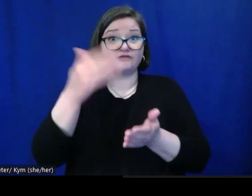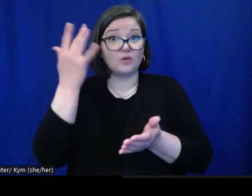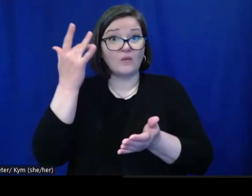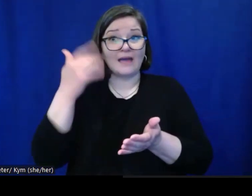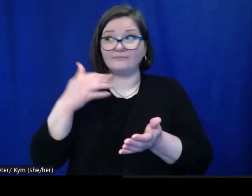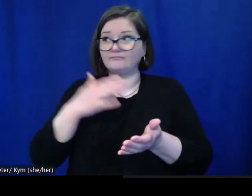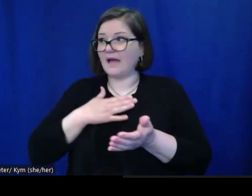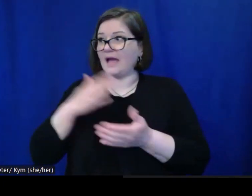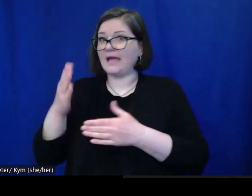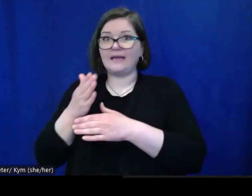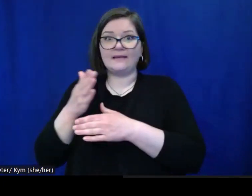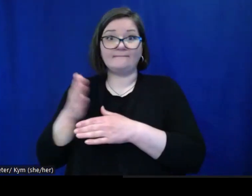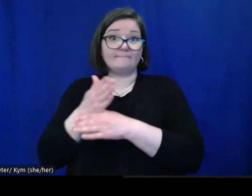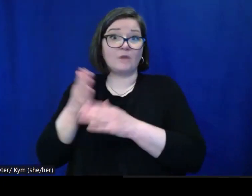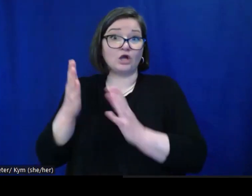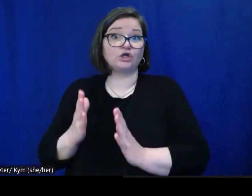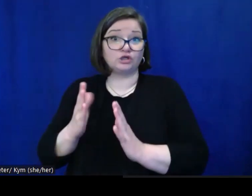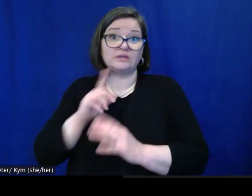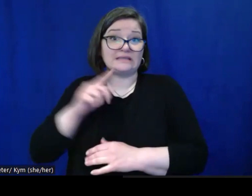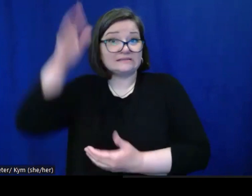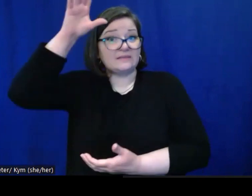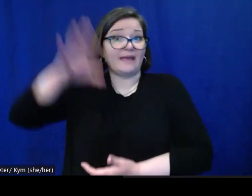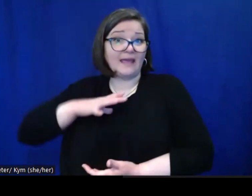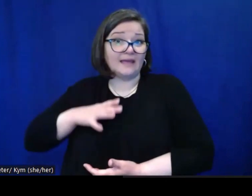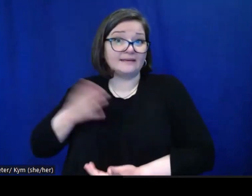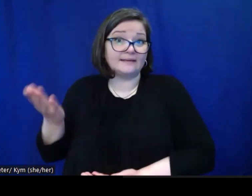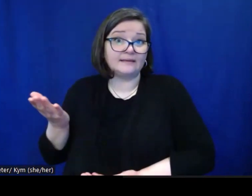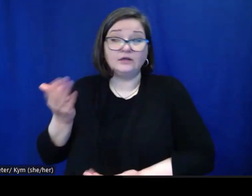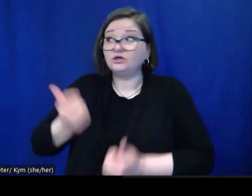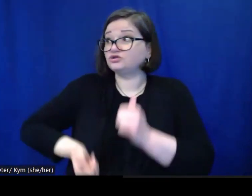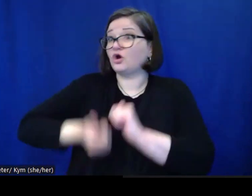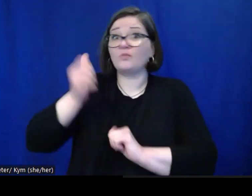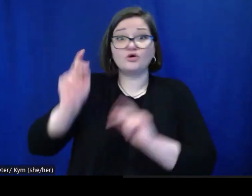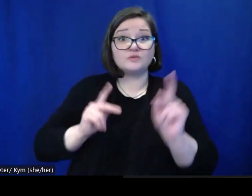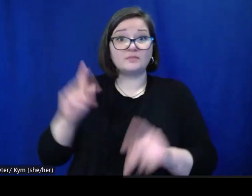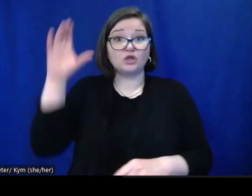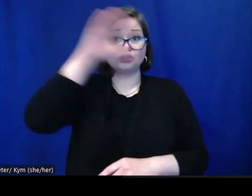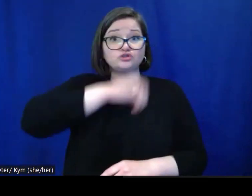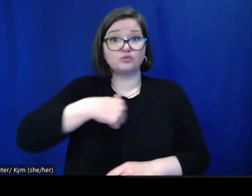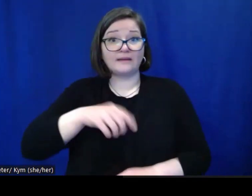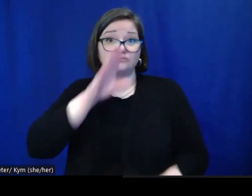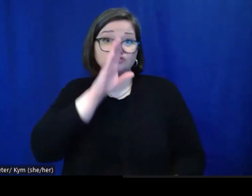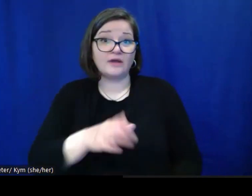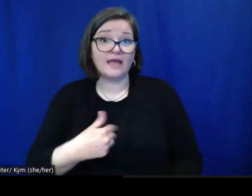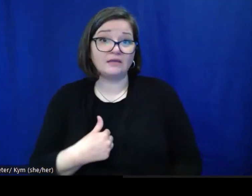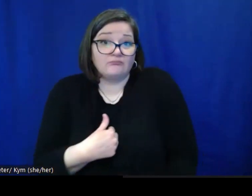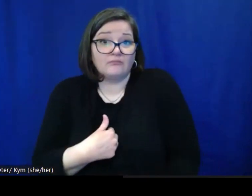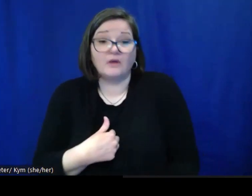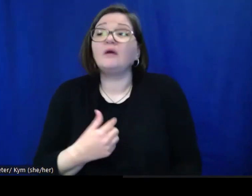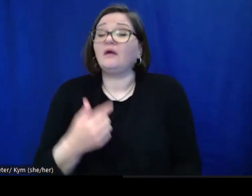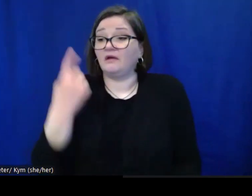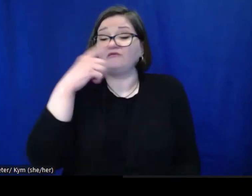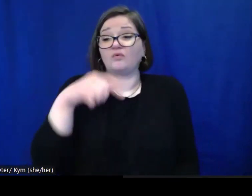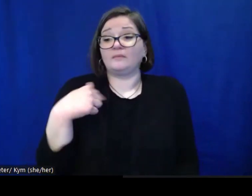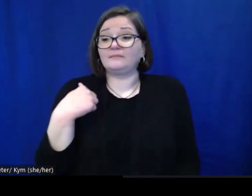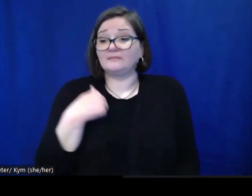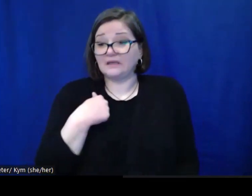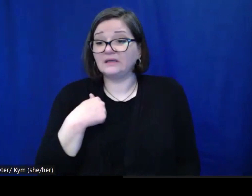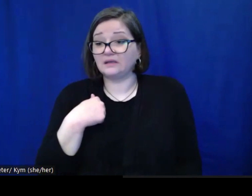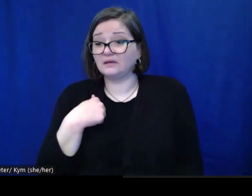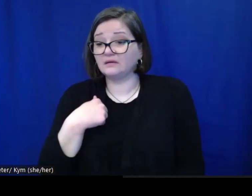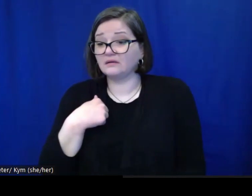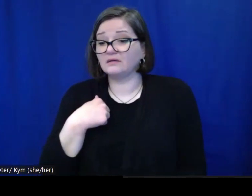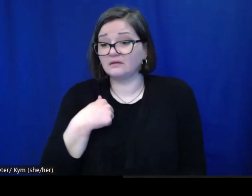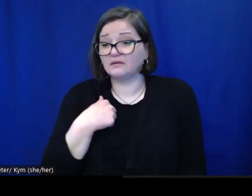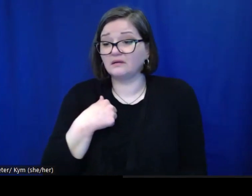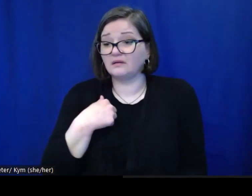man. And so most people assume that I am a straight person. And for me, that